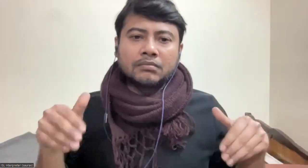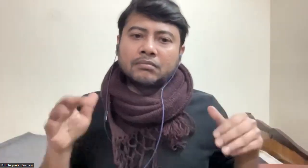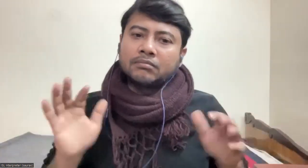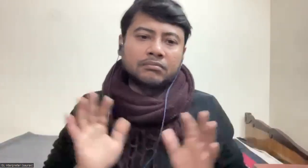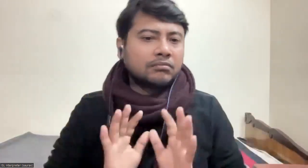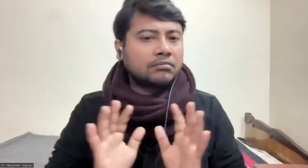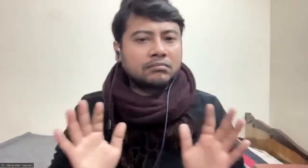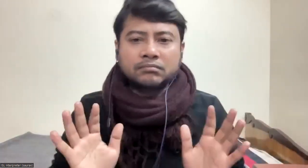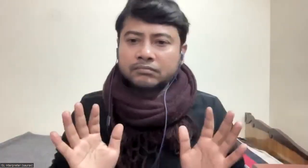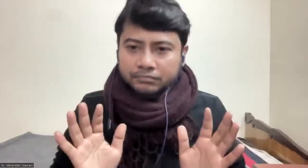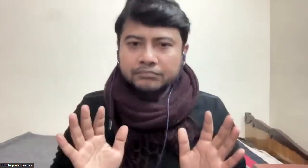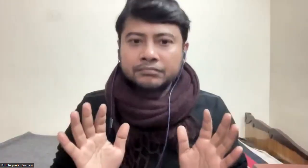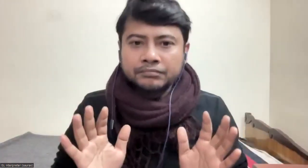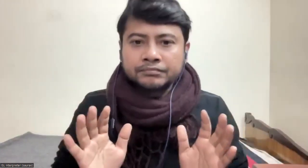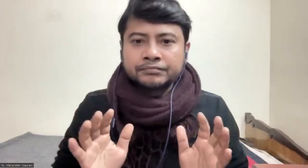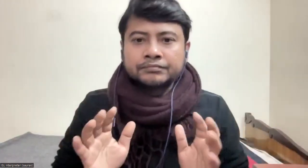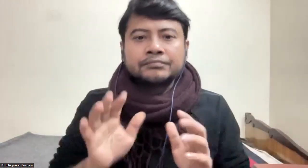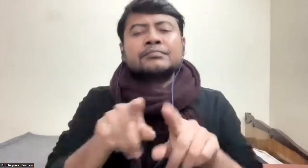very, very used to lying.